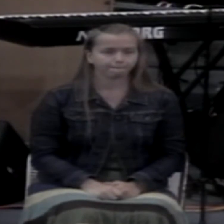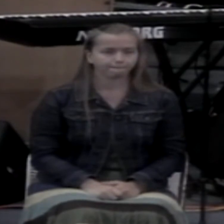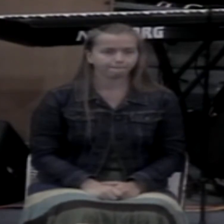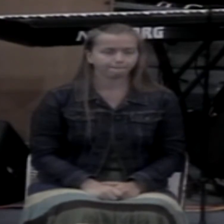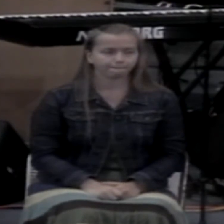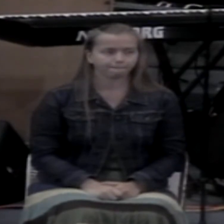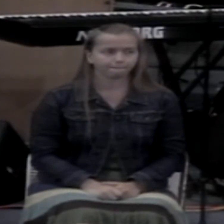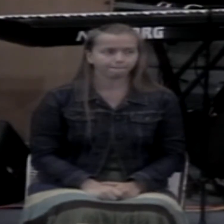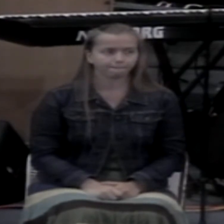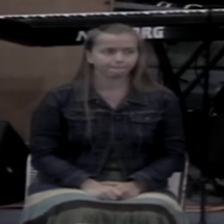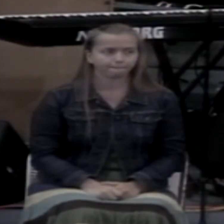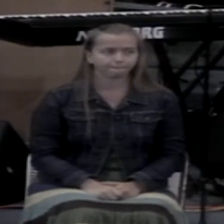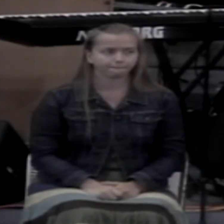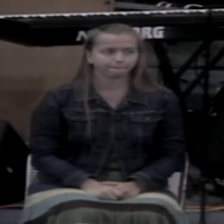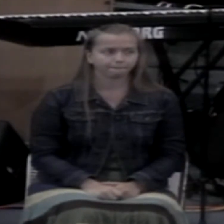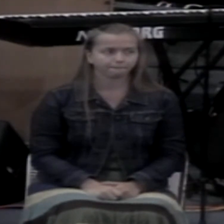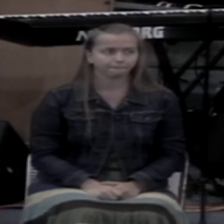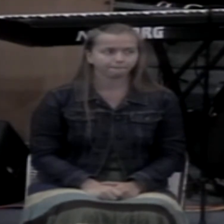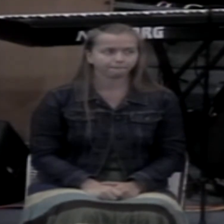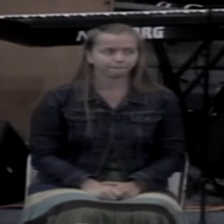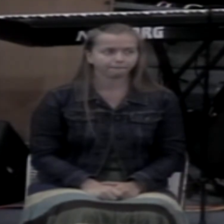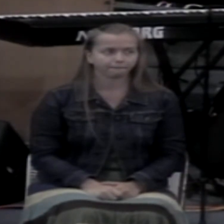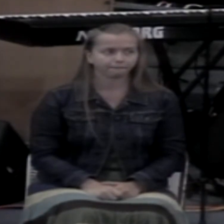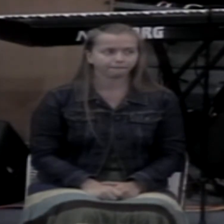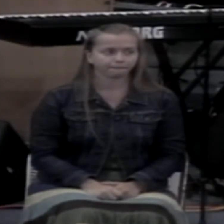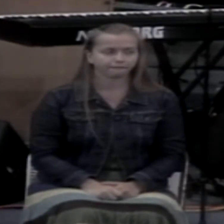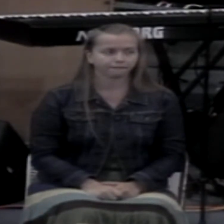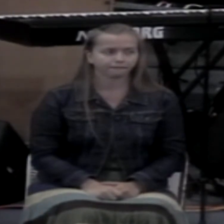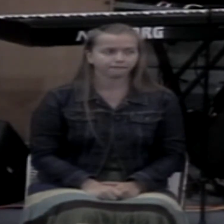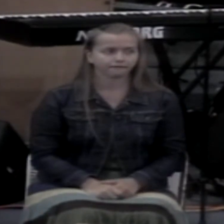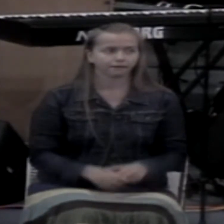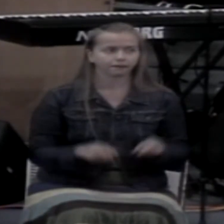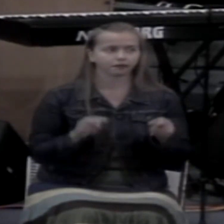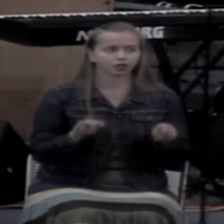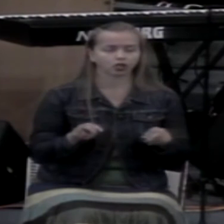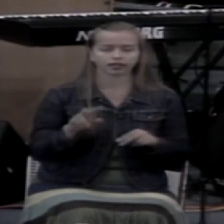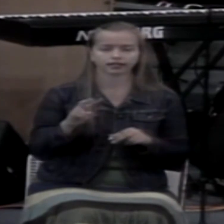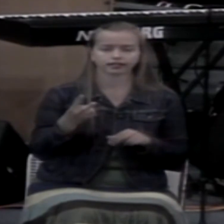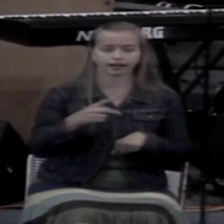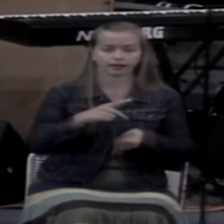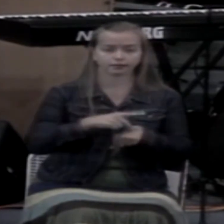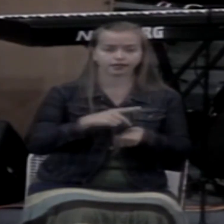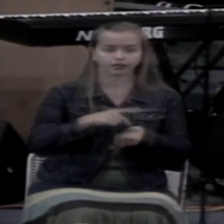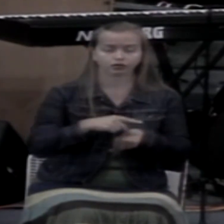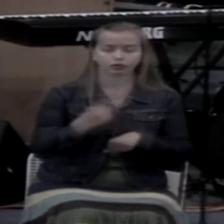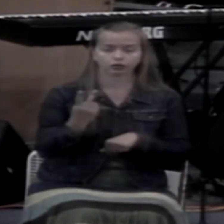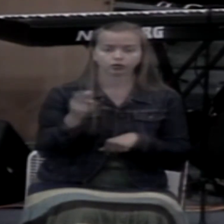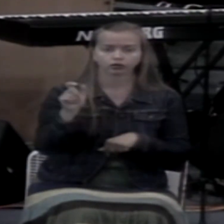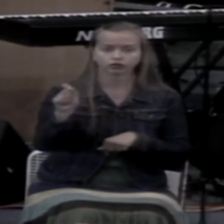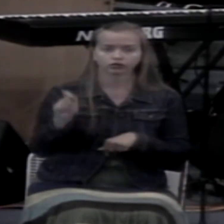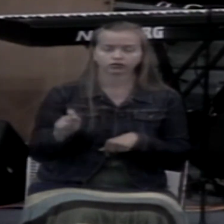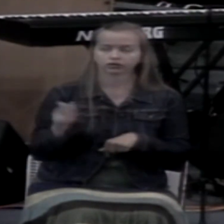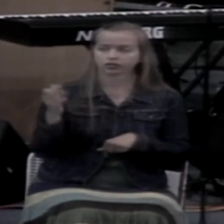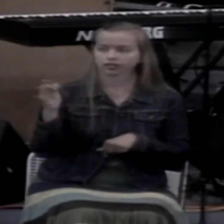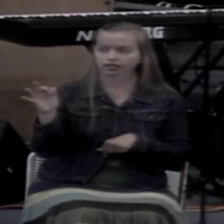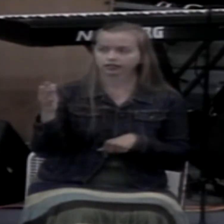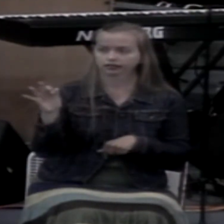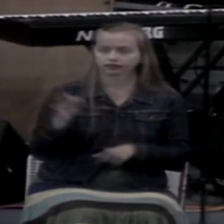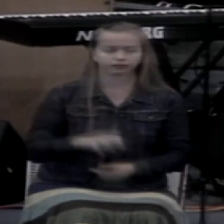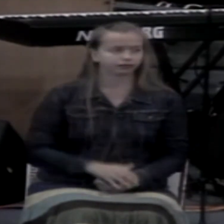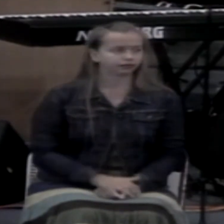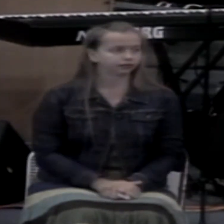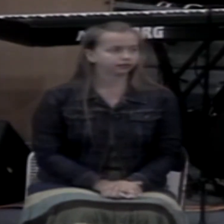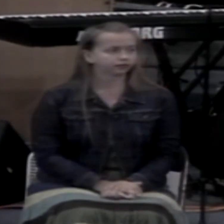I'm sorry. Let's back up. I'm in the verse 10. Okay, 2 Peter 2, verse 10.